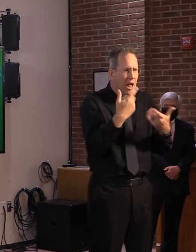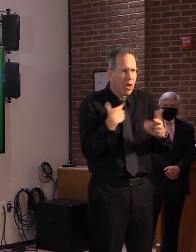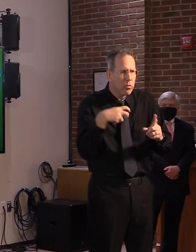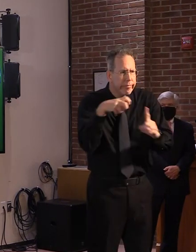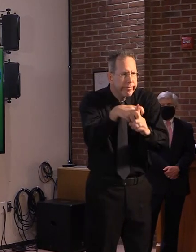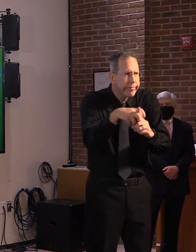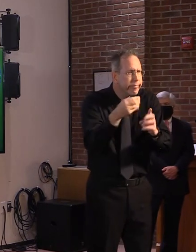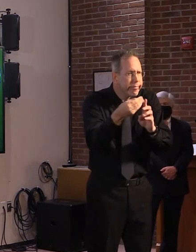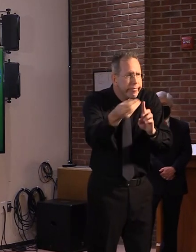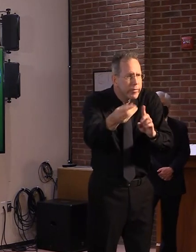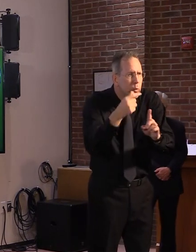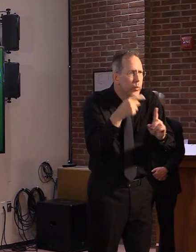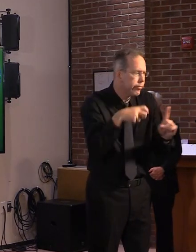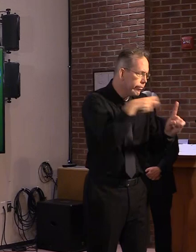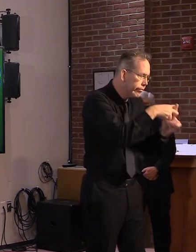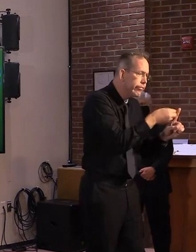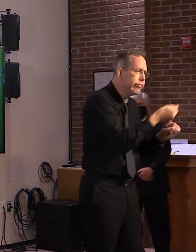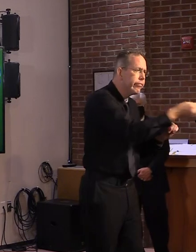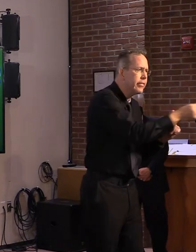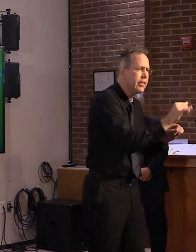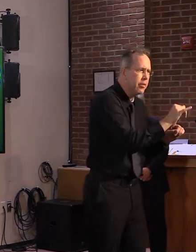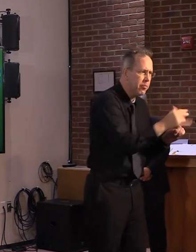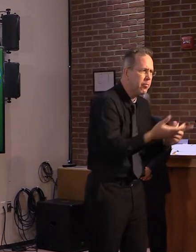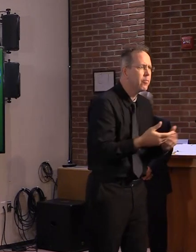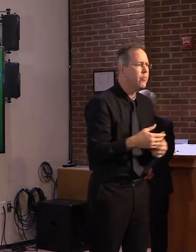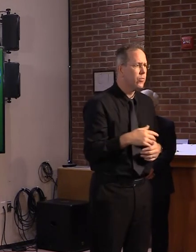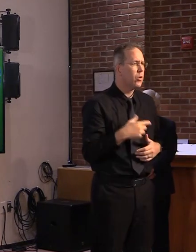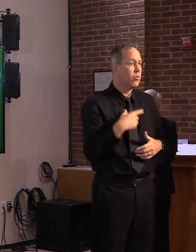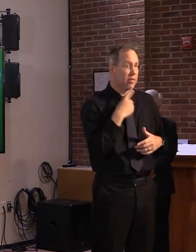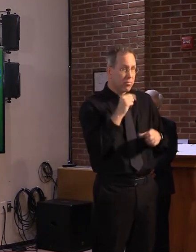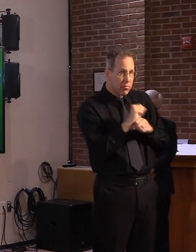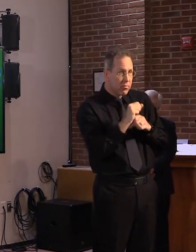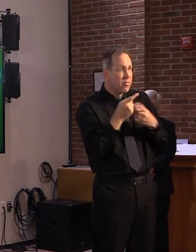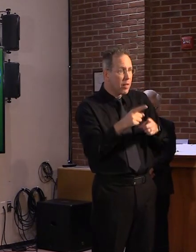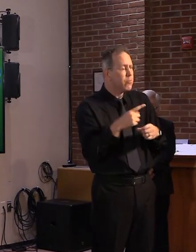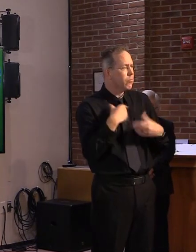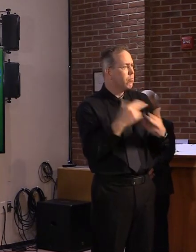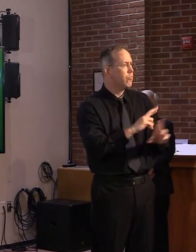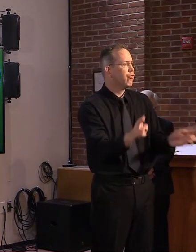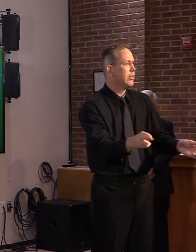future episodes, this has given us that confidence.